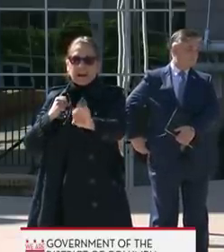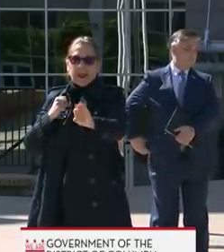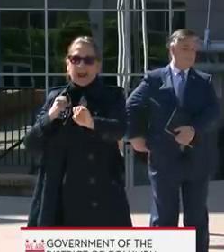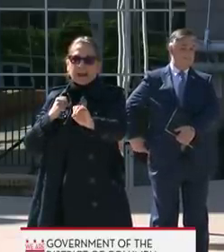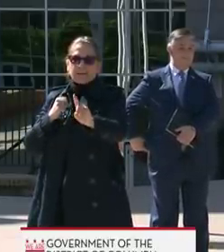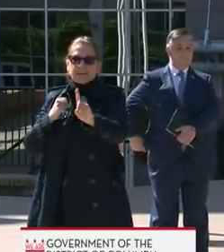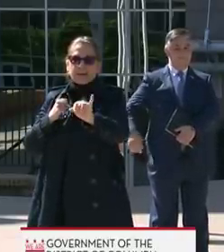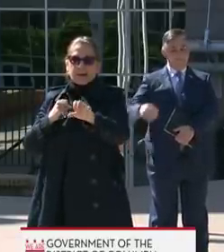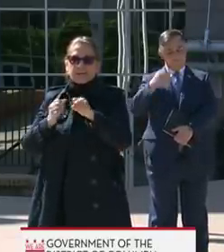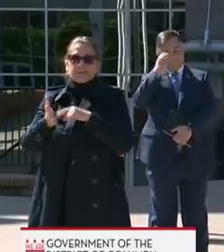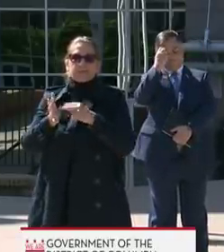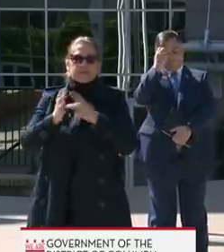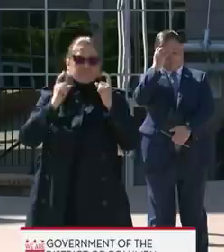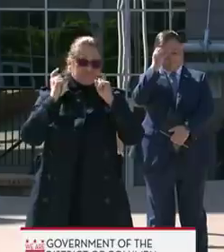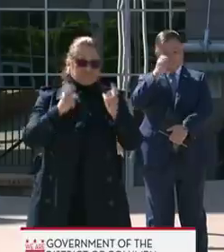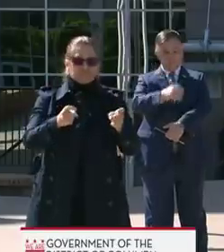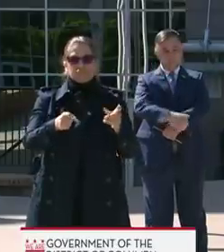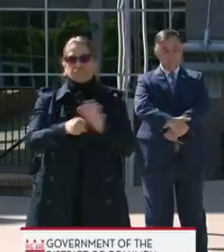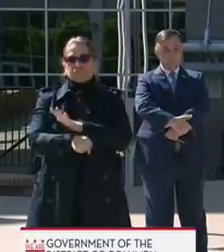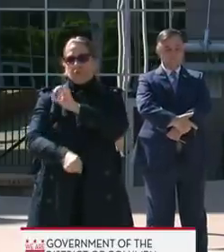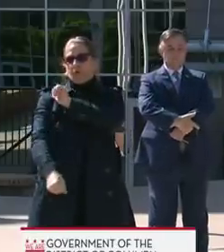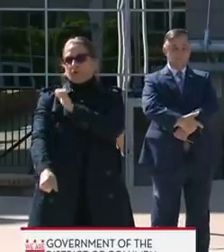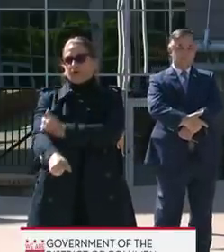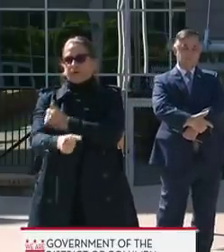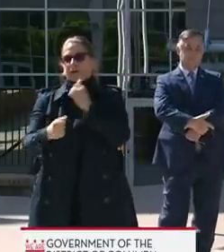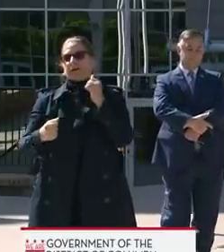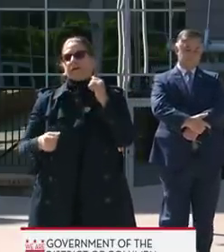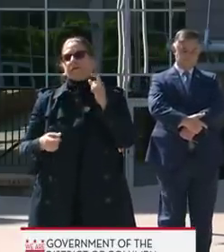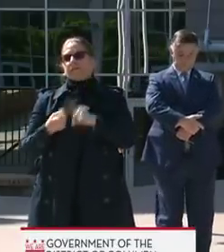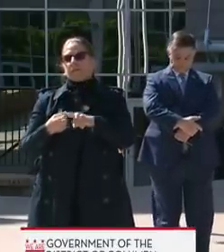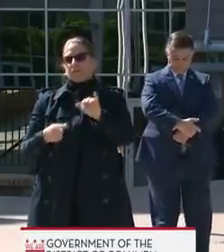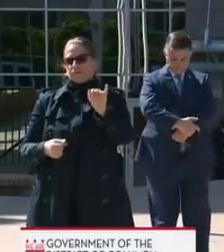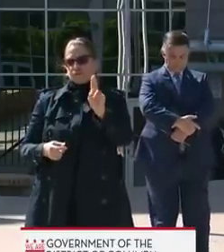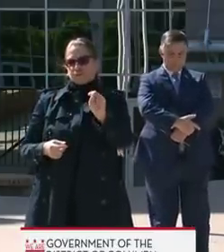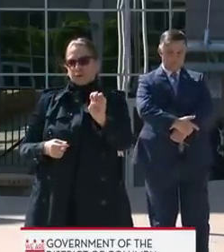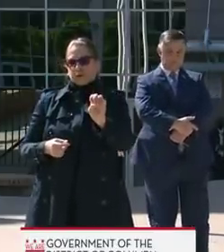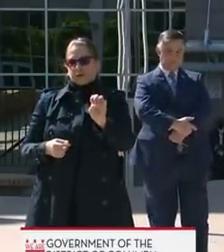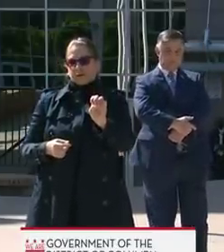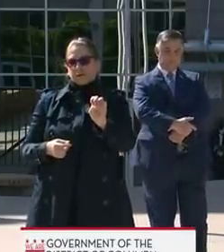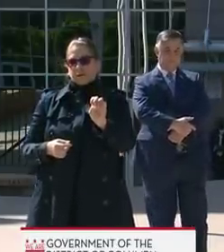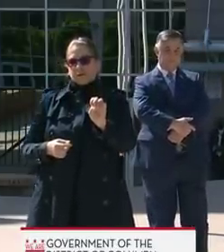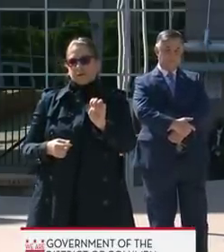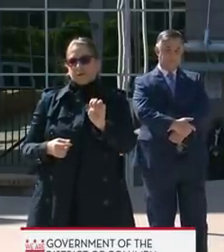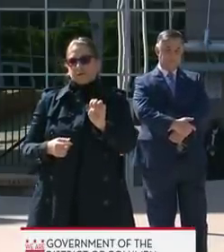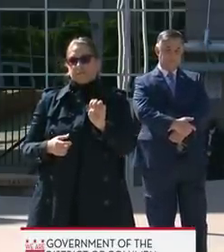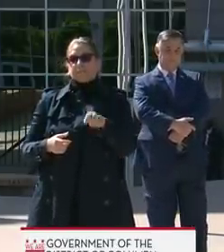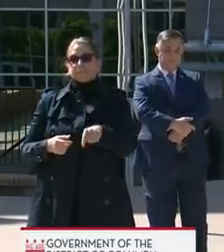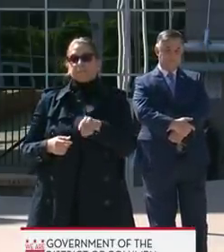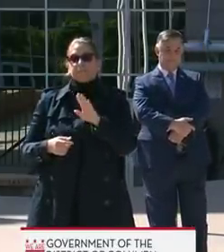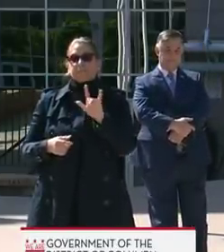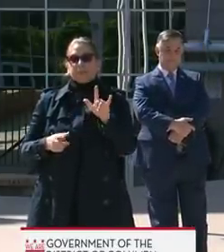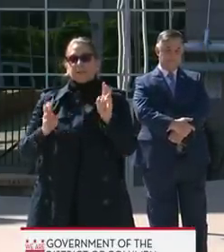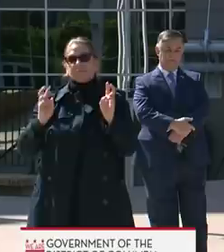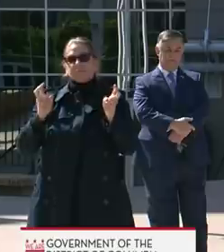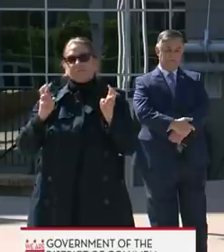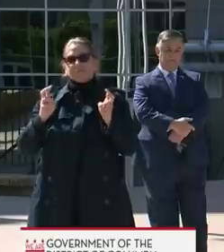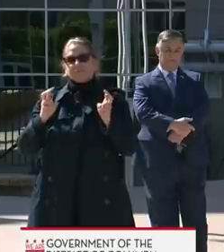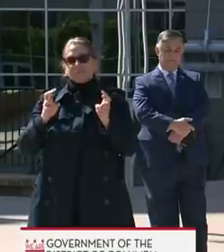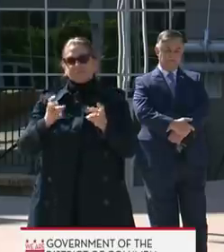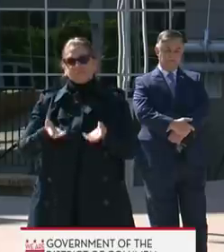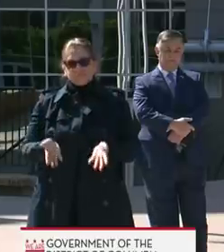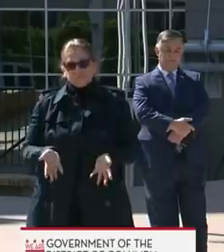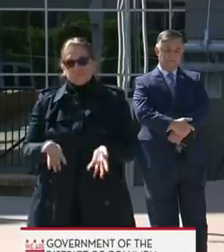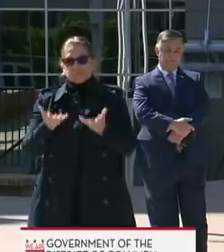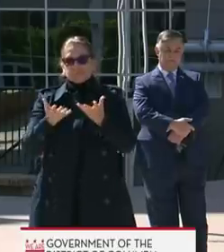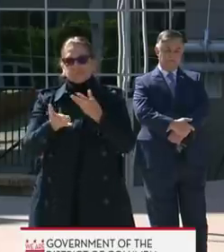will authorize up to $500 million in short-term borrowing. This was requested by the Chief Financial Officer, and Jeff DeWitt is